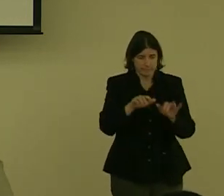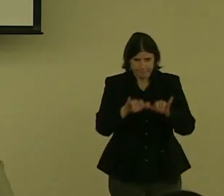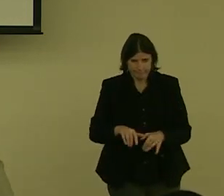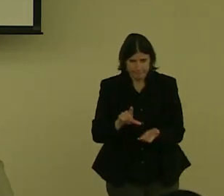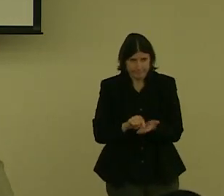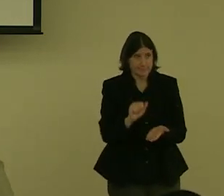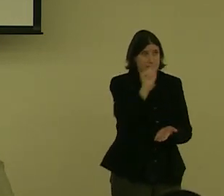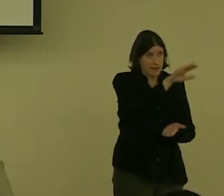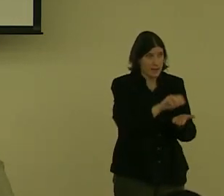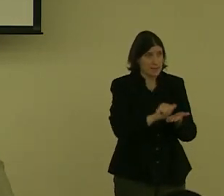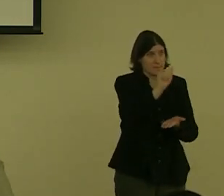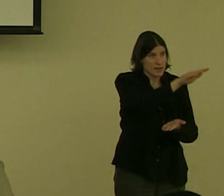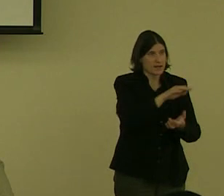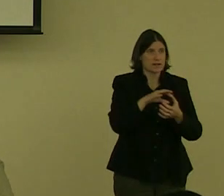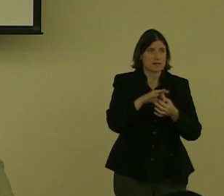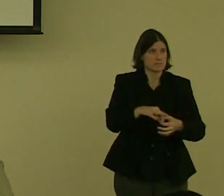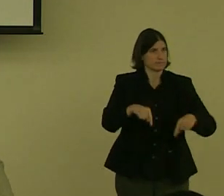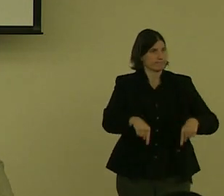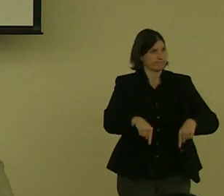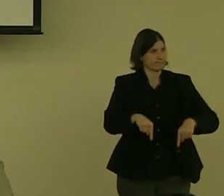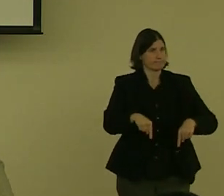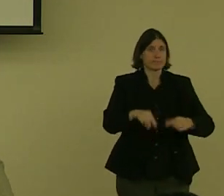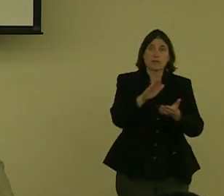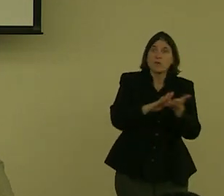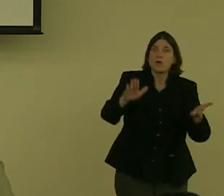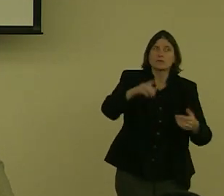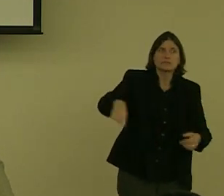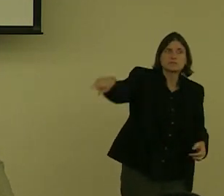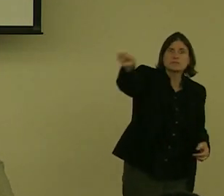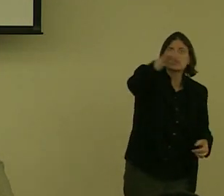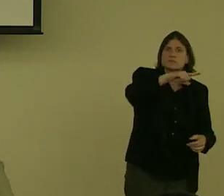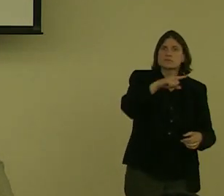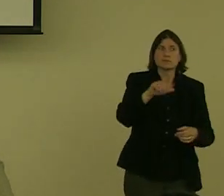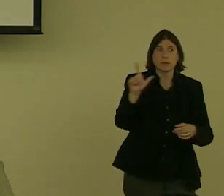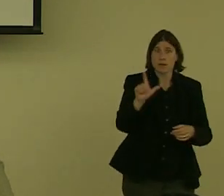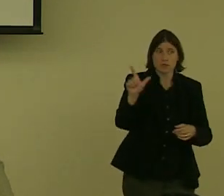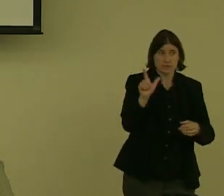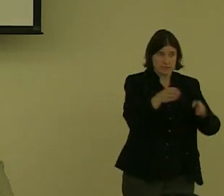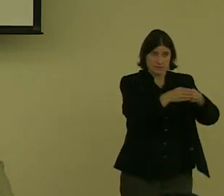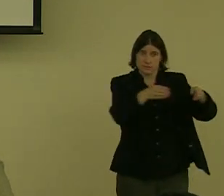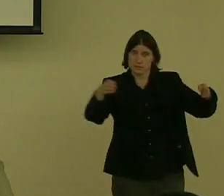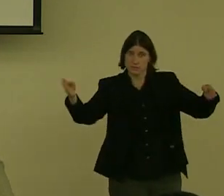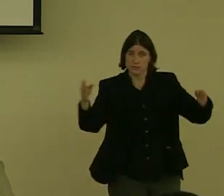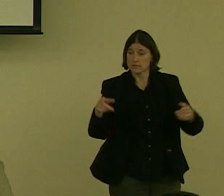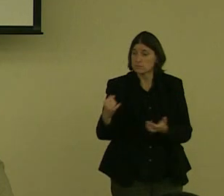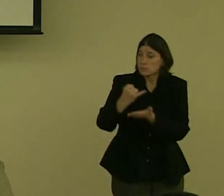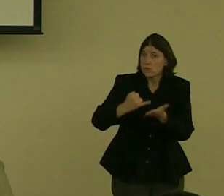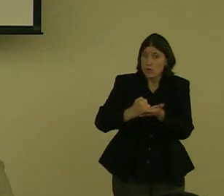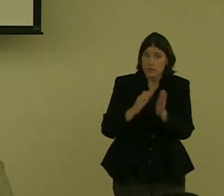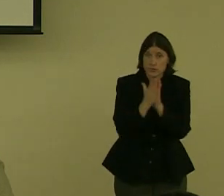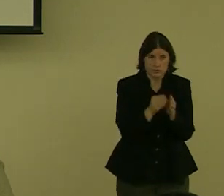academy. And it was great fun, and it I think raised the profile